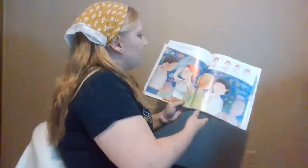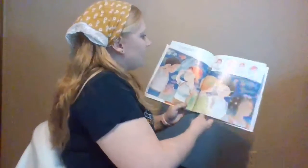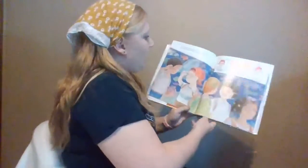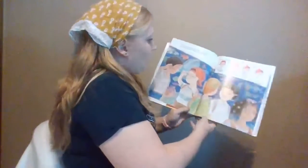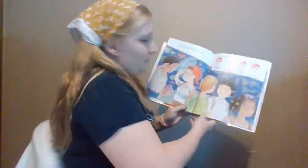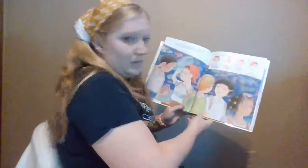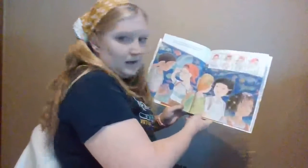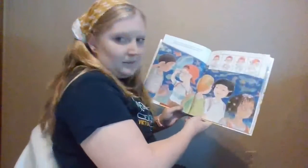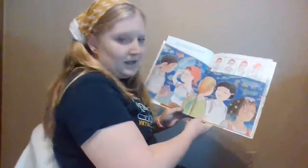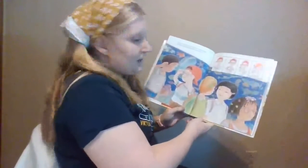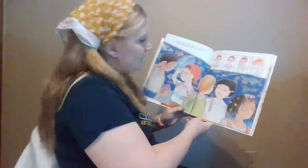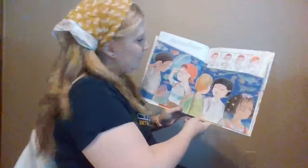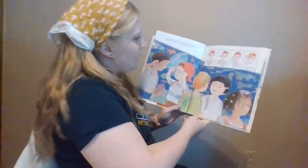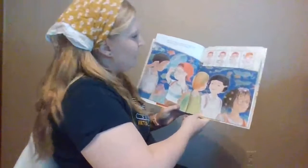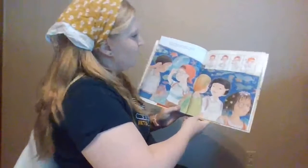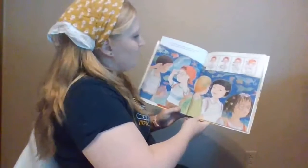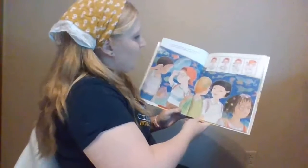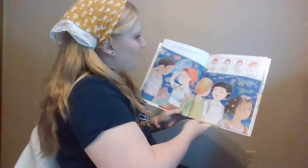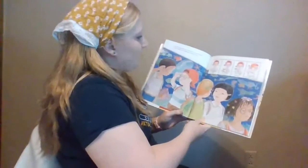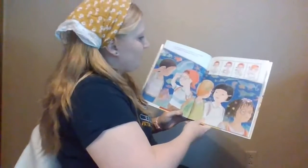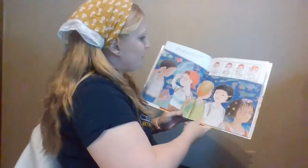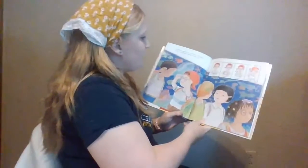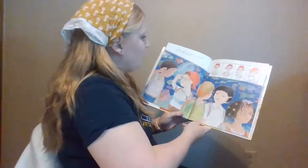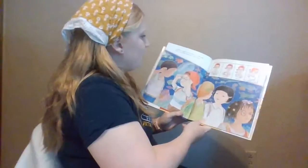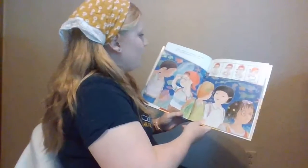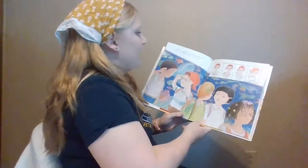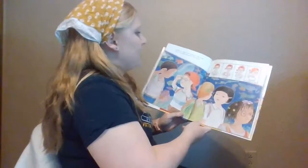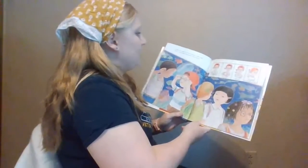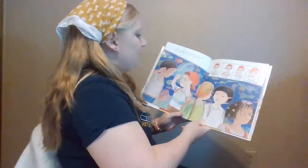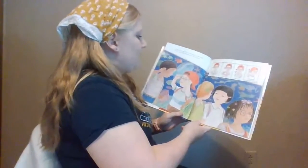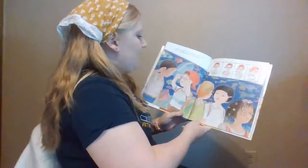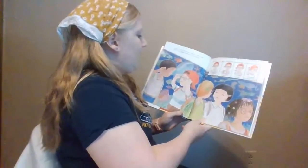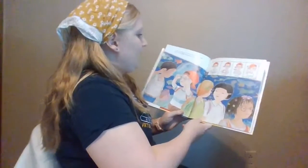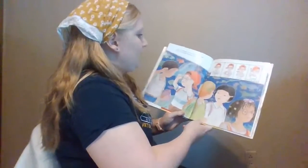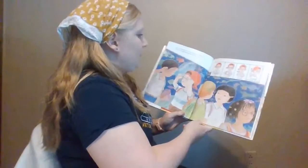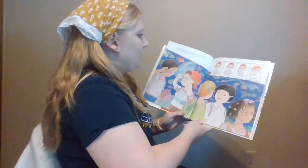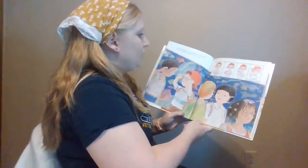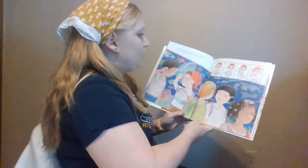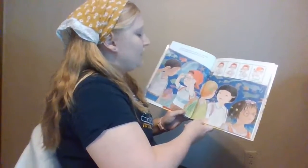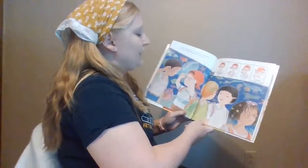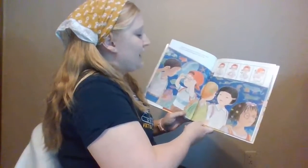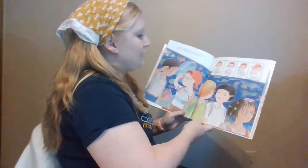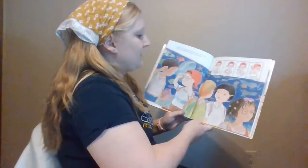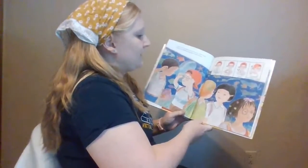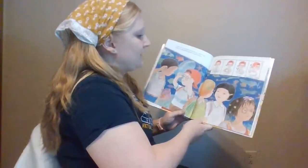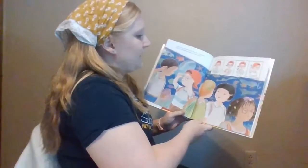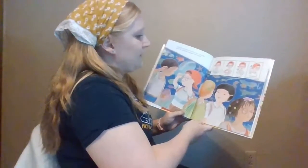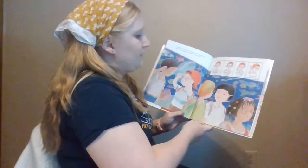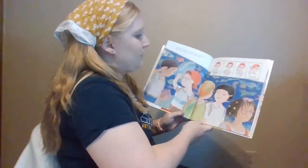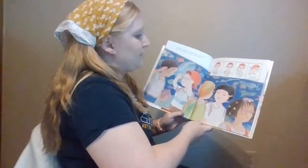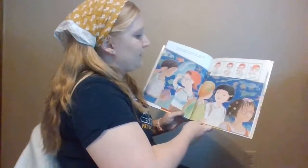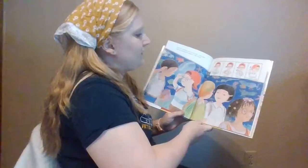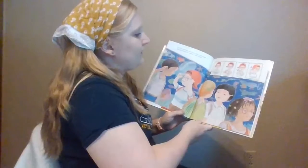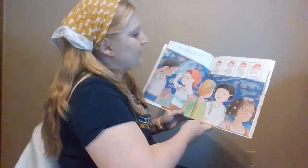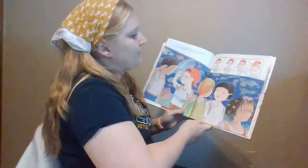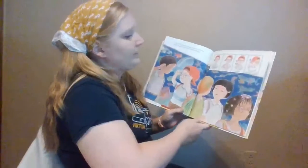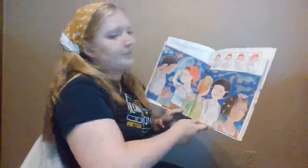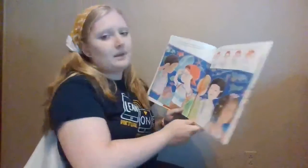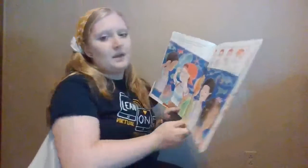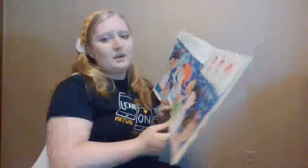Look, I am wearing my new hearing aids, John signs, and I am wearing new glasses, signed Moses.